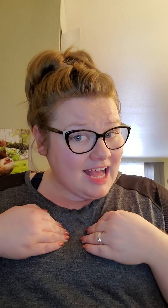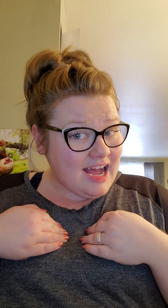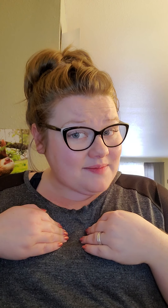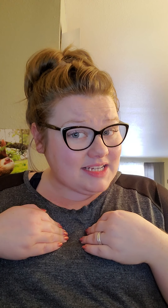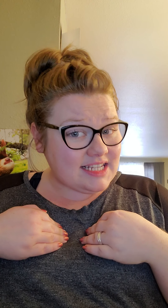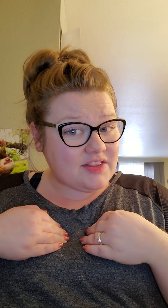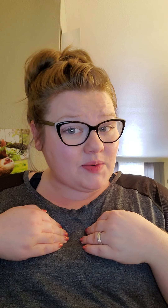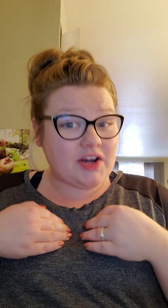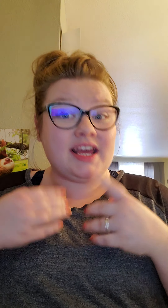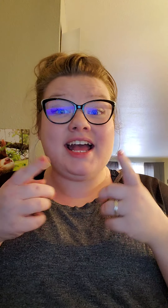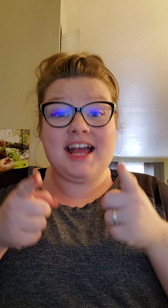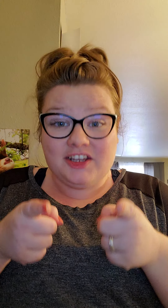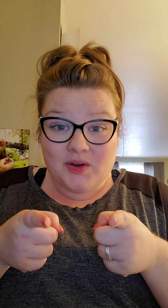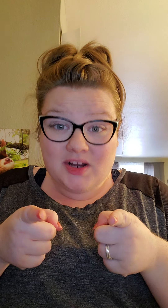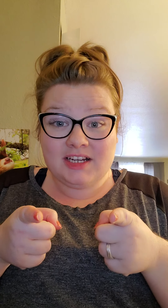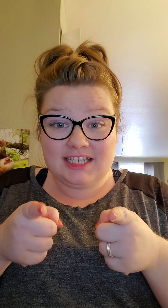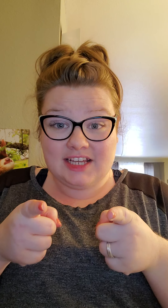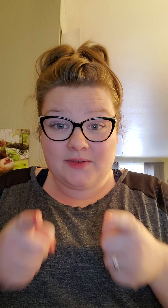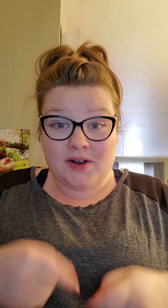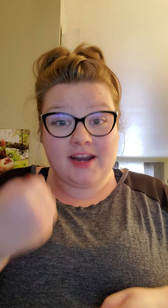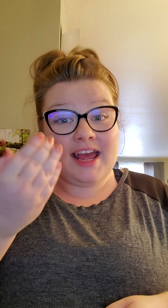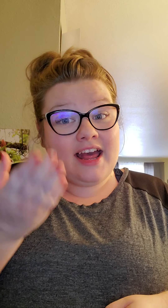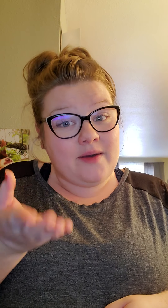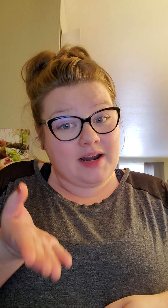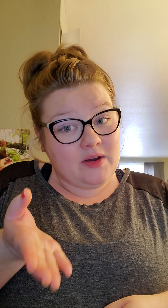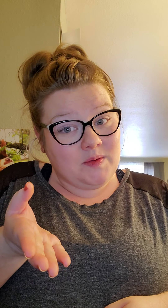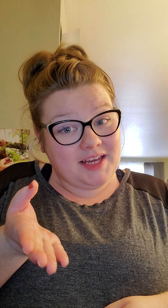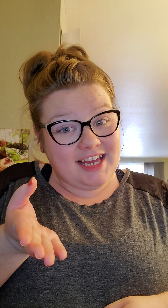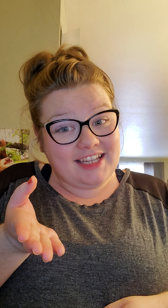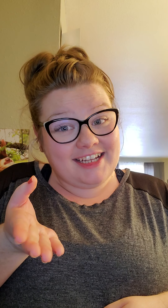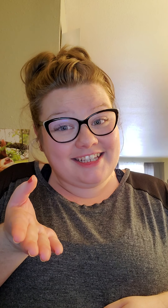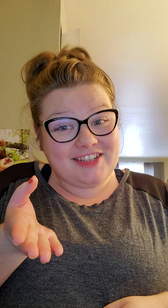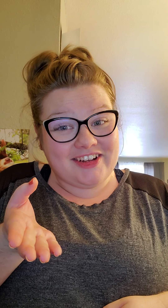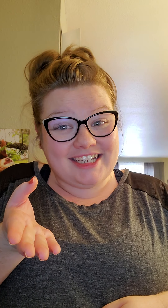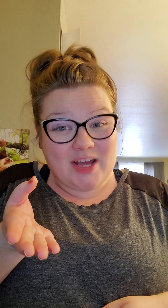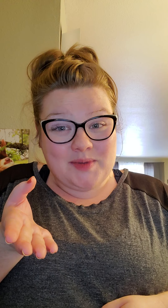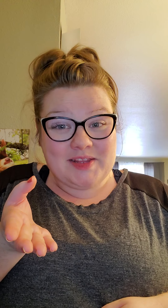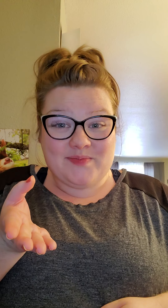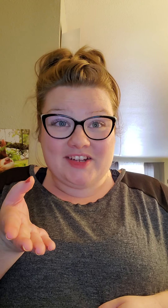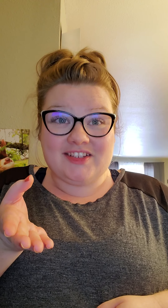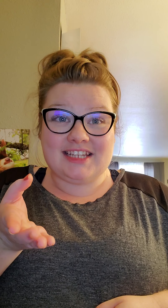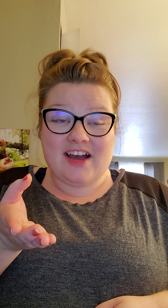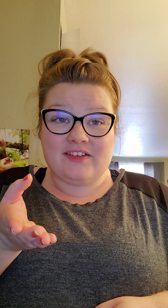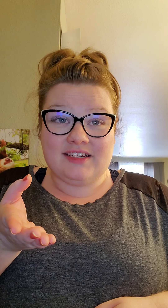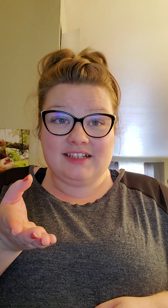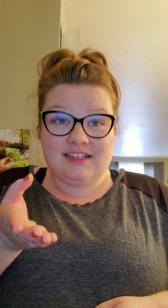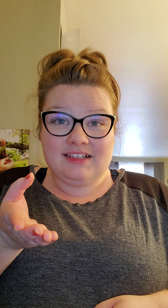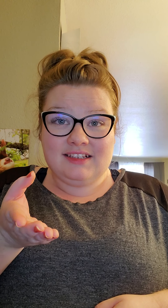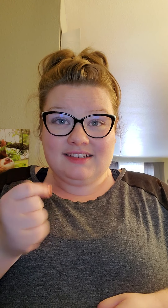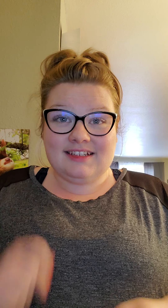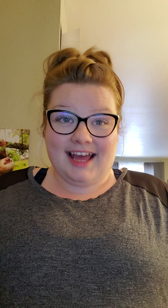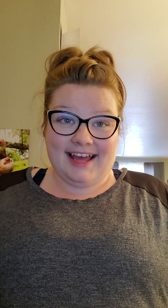I'm going to say the word. You're going to say the word. And when I hold my hand like this, you're going to tell me the middle sound. Okay.